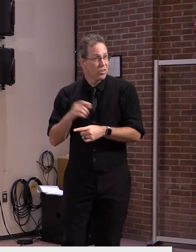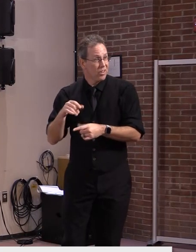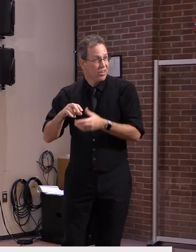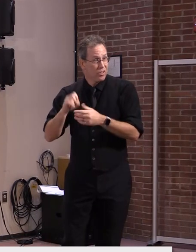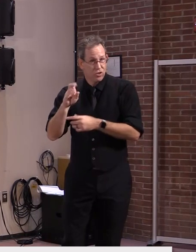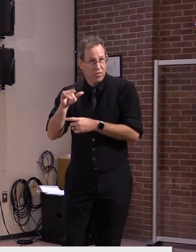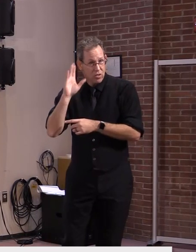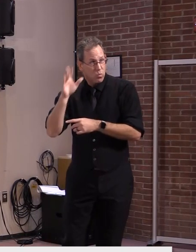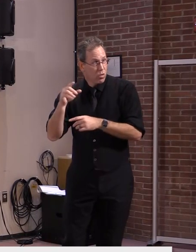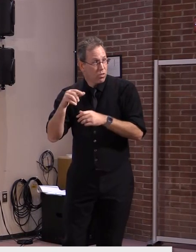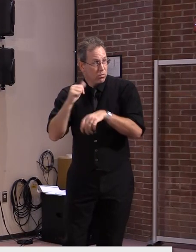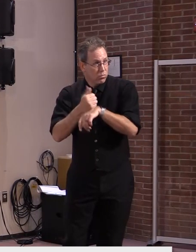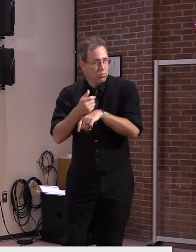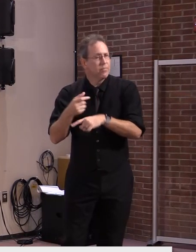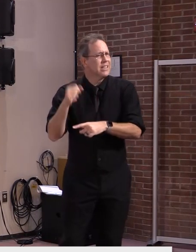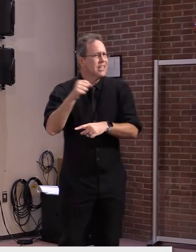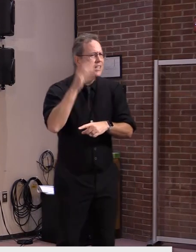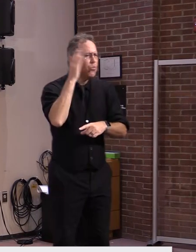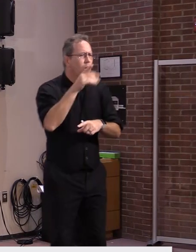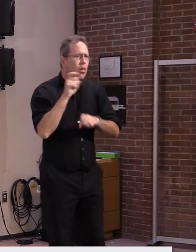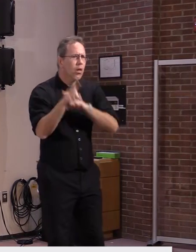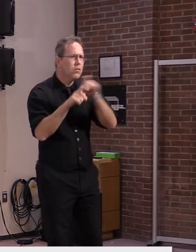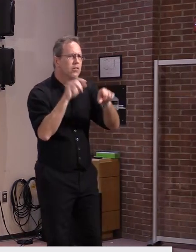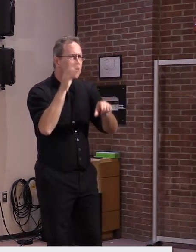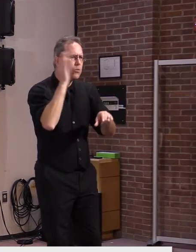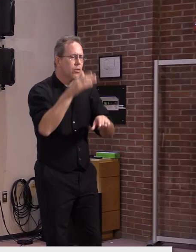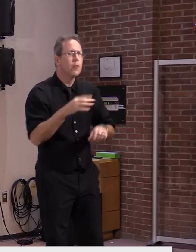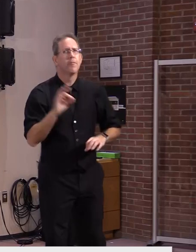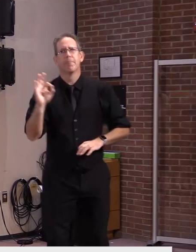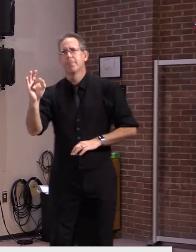Okay. That's it for me. Thanks. Welcome.